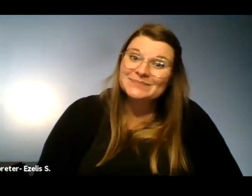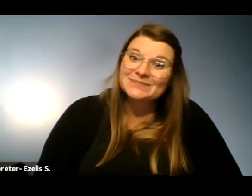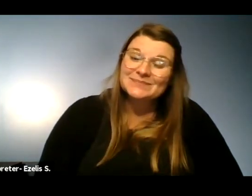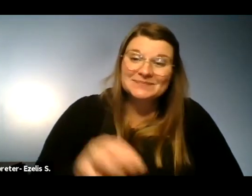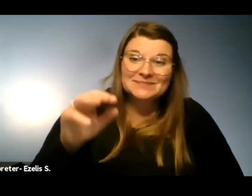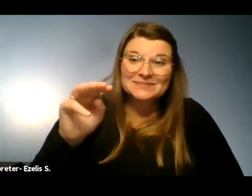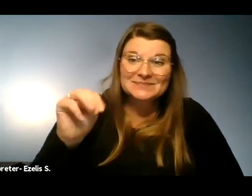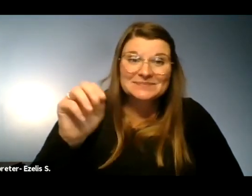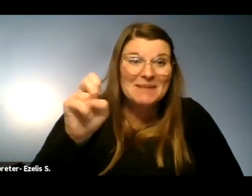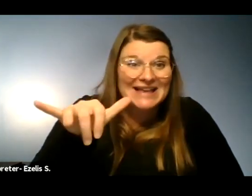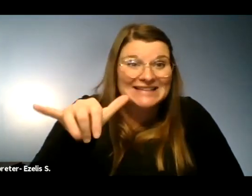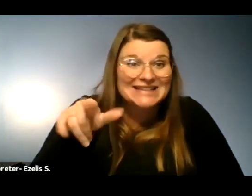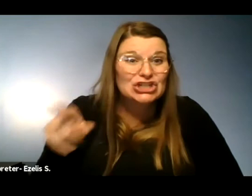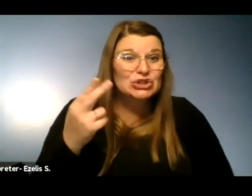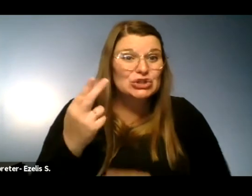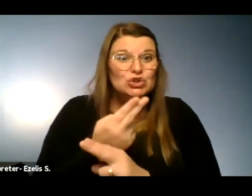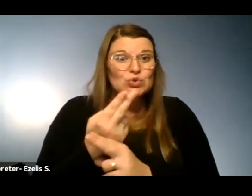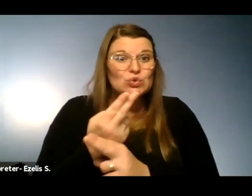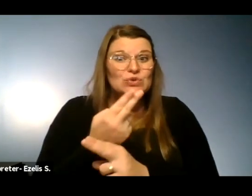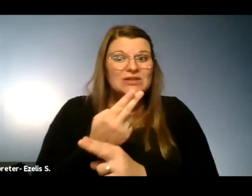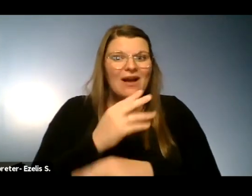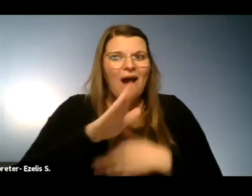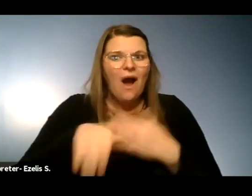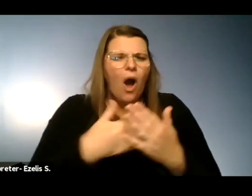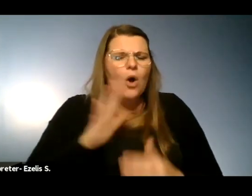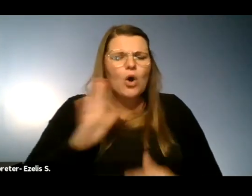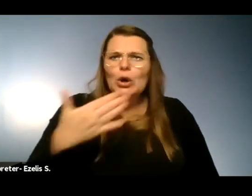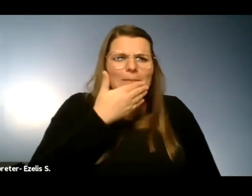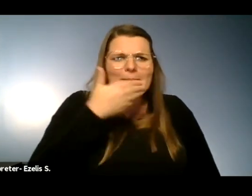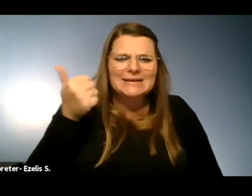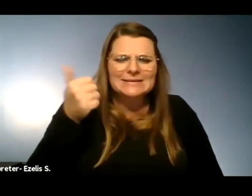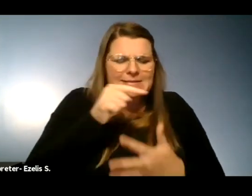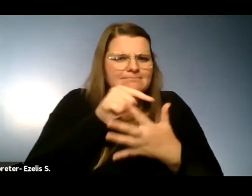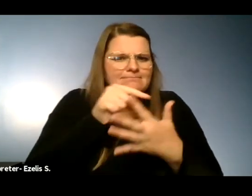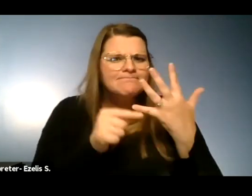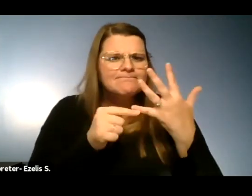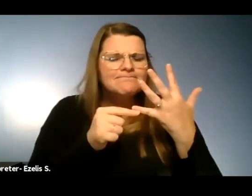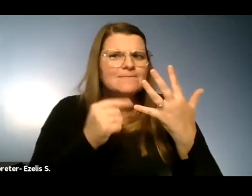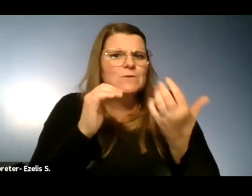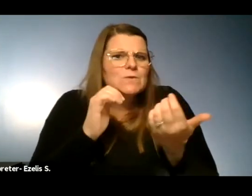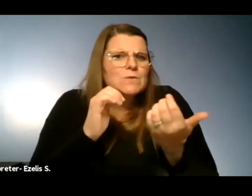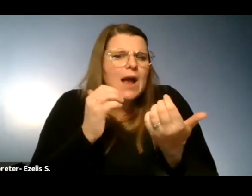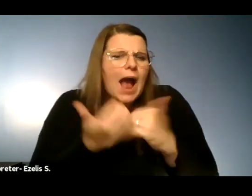Maisie was using all the best practices for communication.